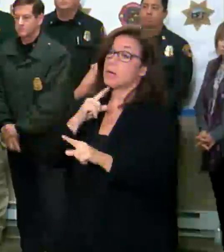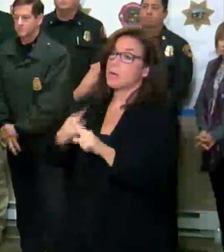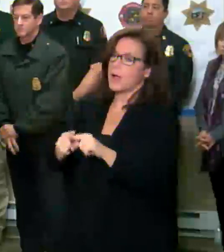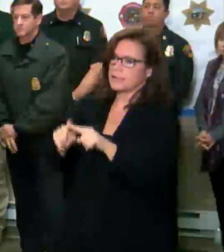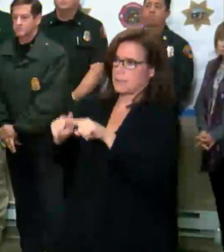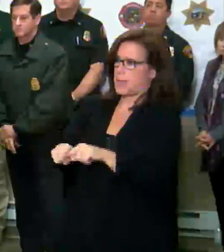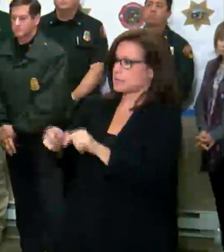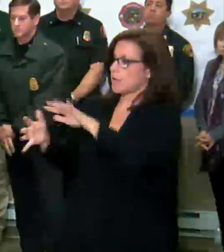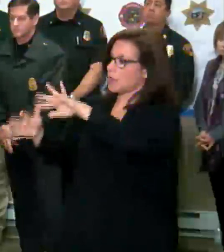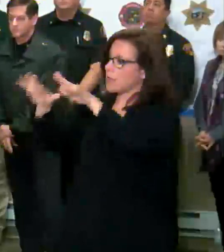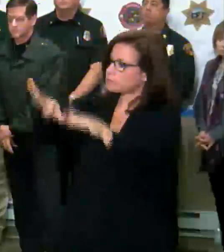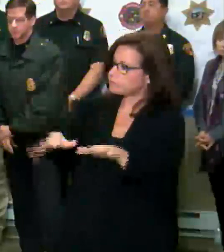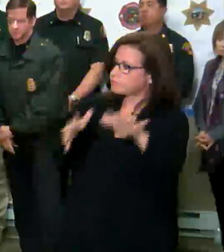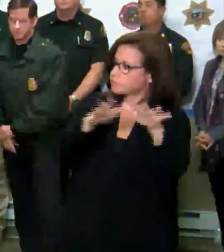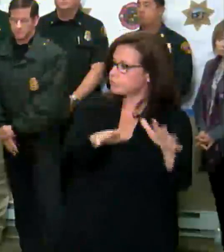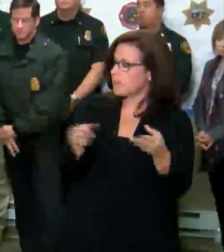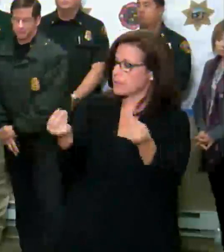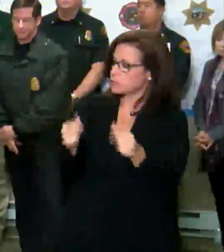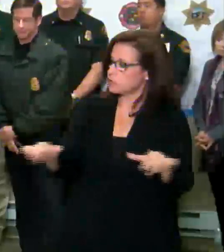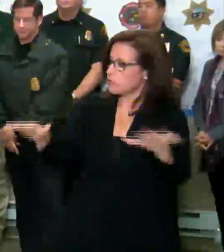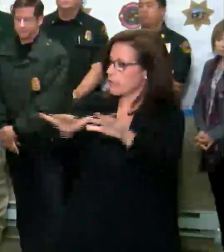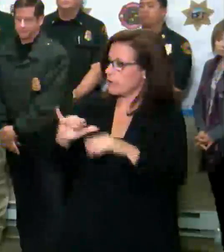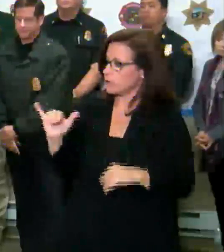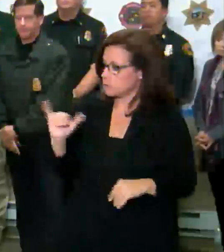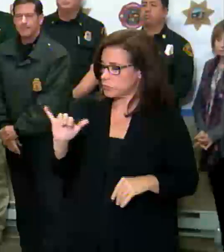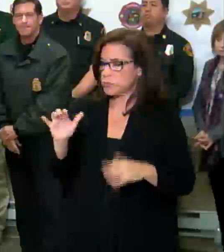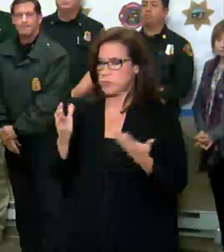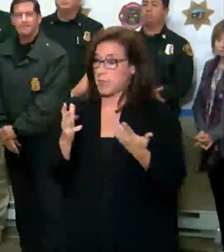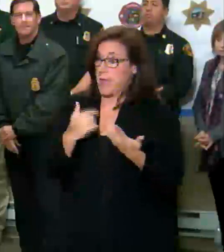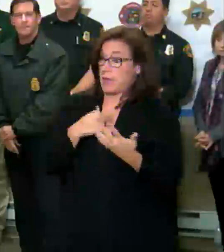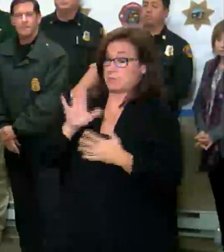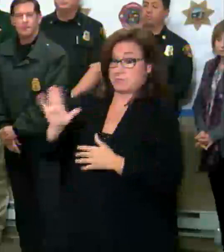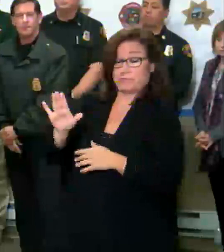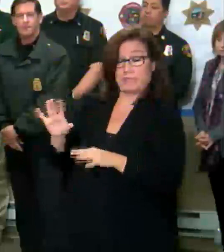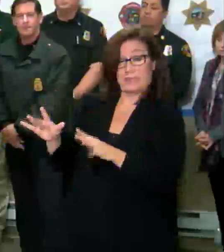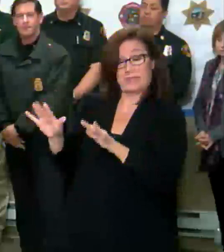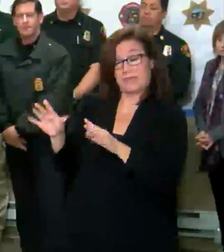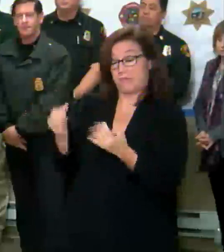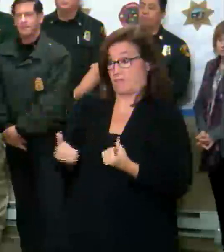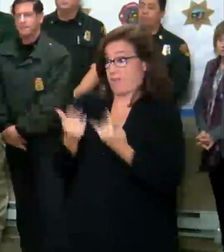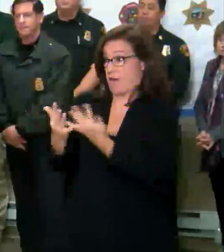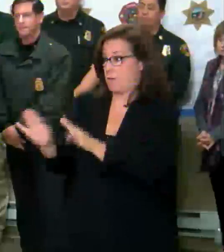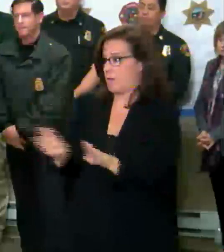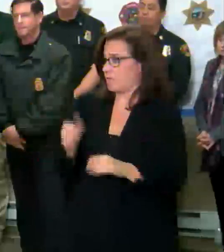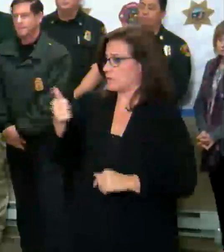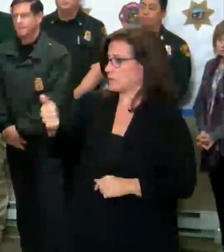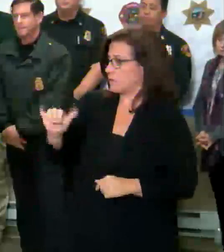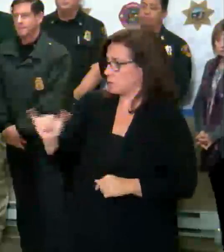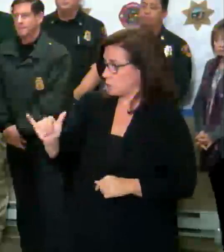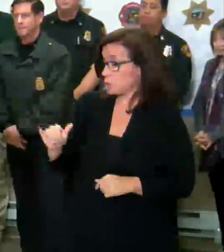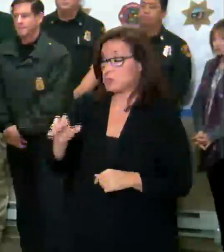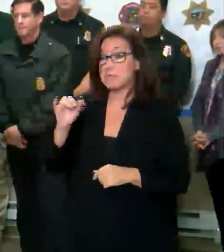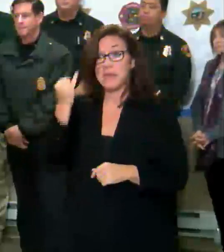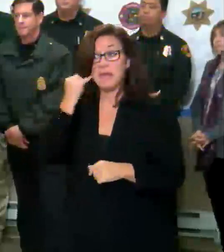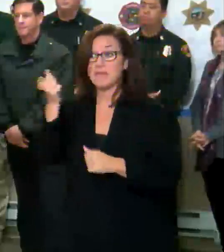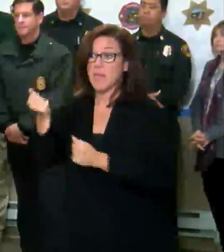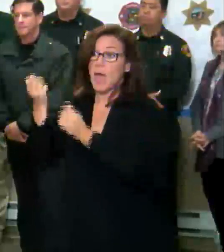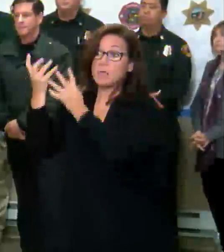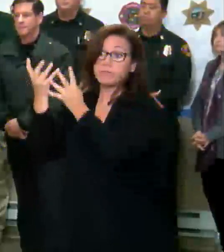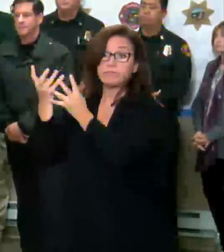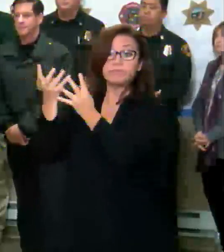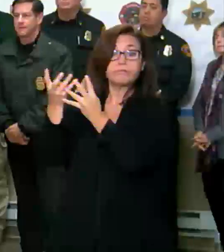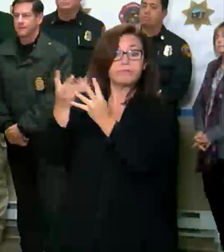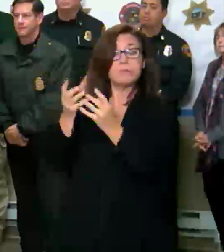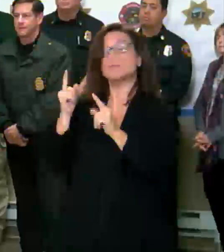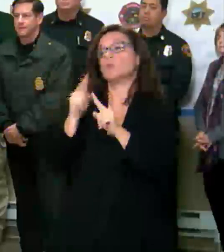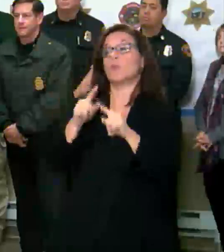weather. And if that, as that fire marches to the west along that terrain, and we have indications that that weather